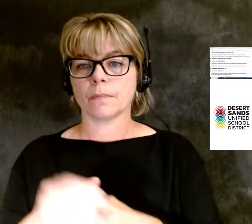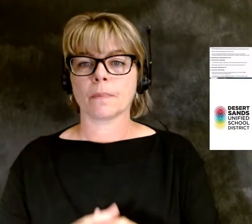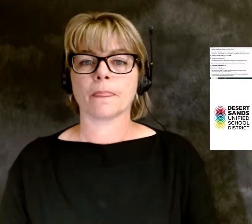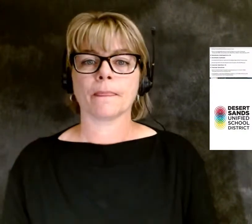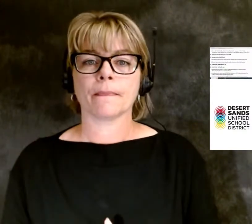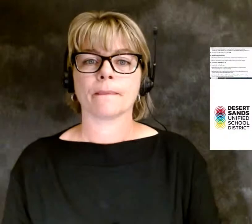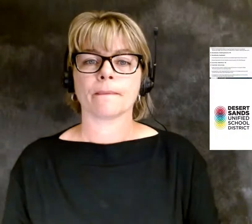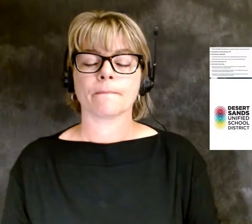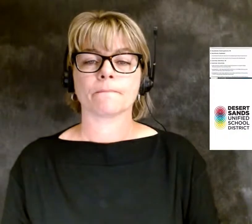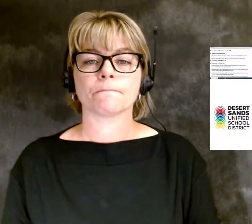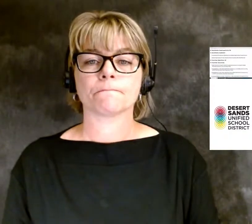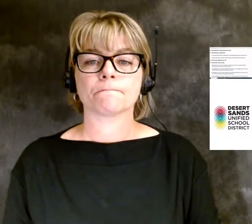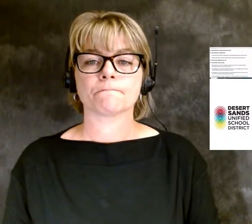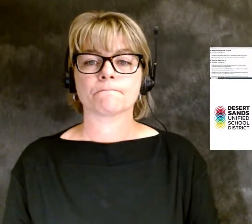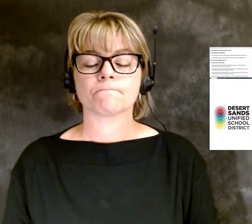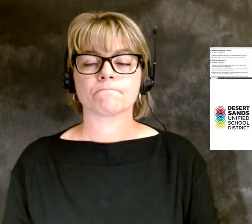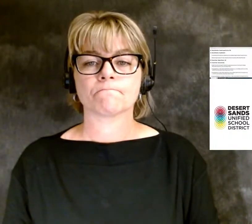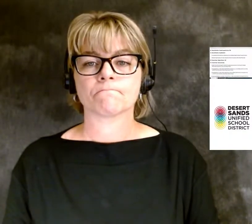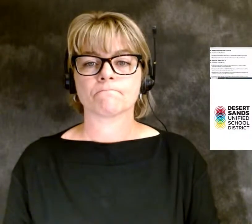And